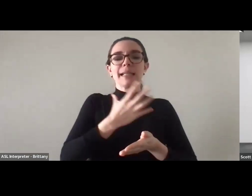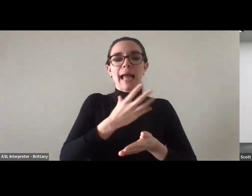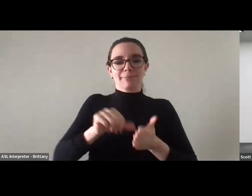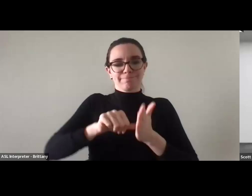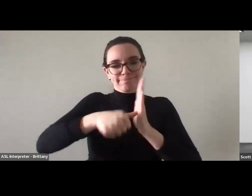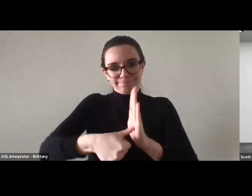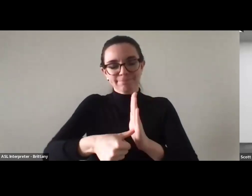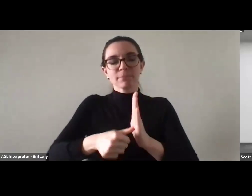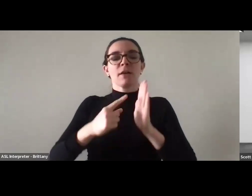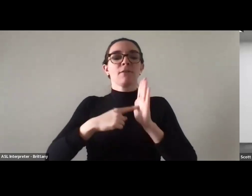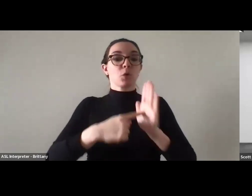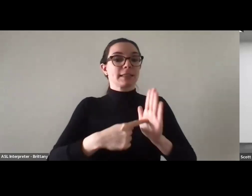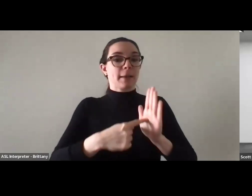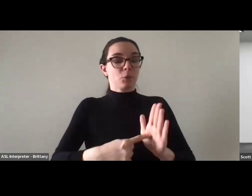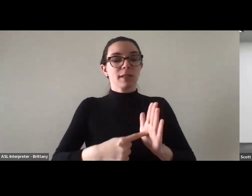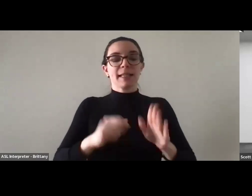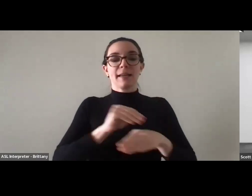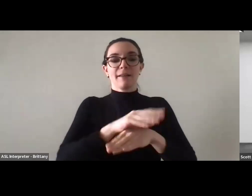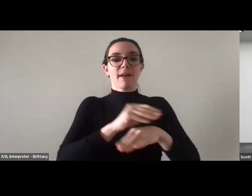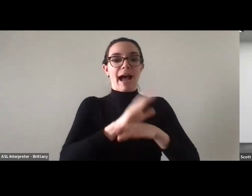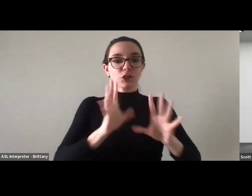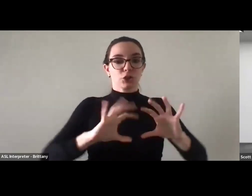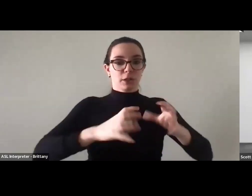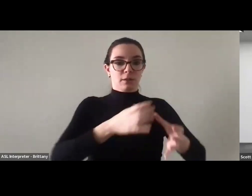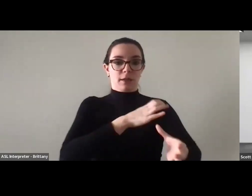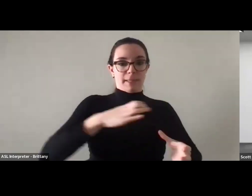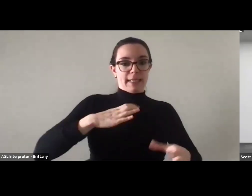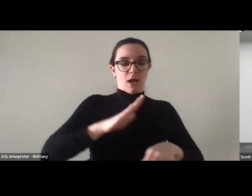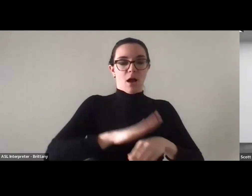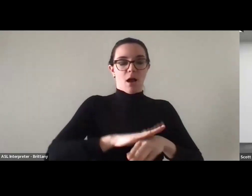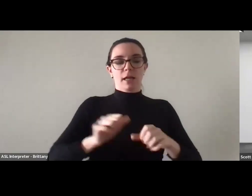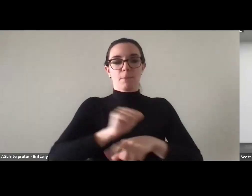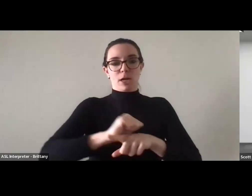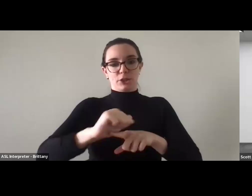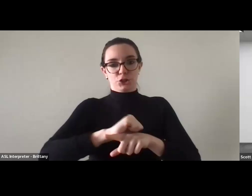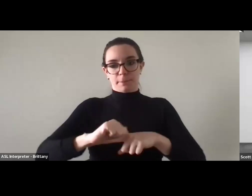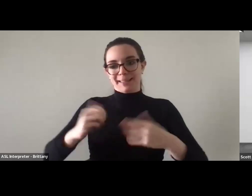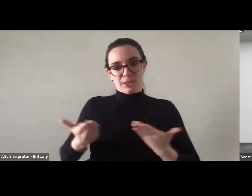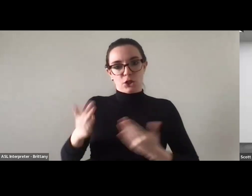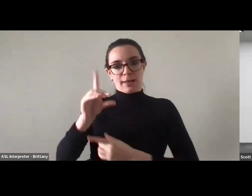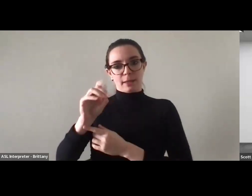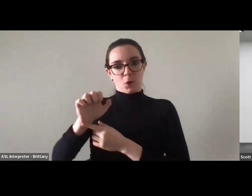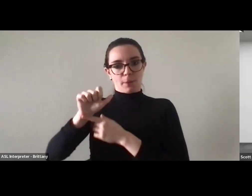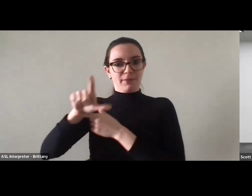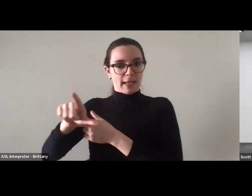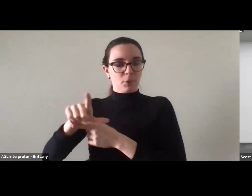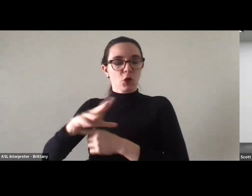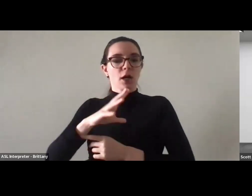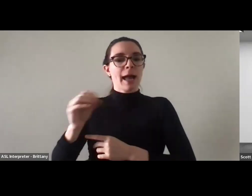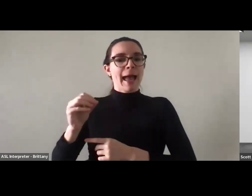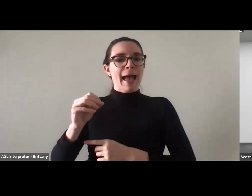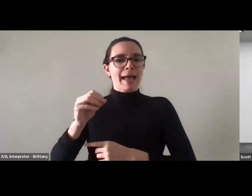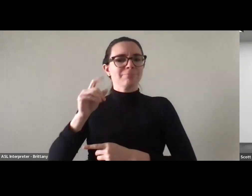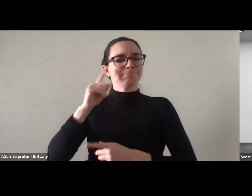emphasized, for instance, by the advisory committee on apprenticeship here at the Department of Labor. And I